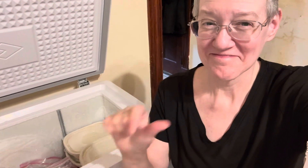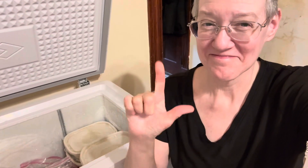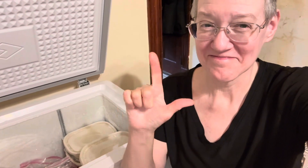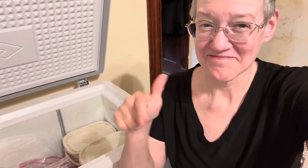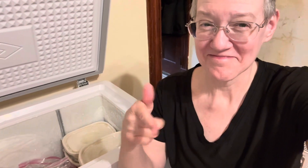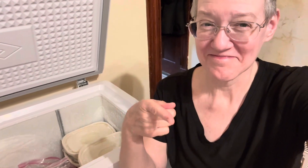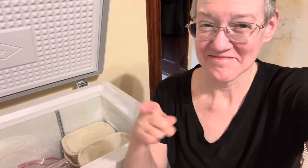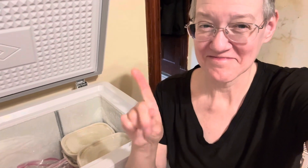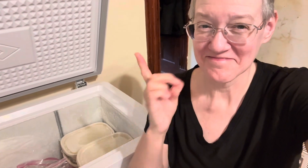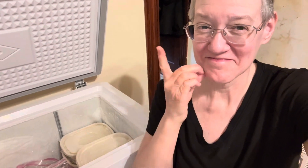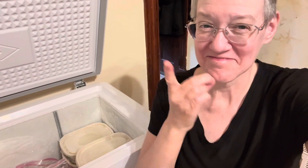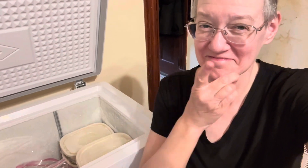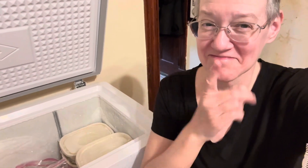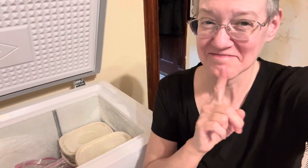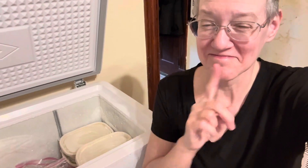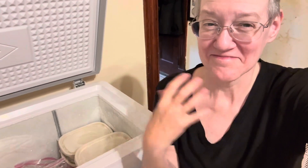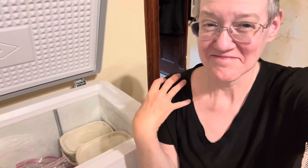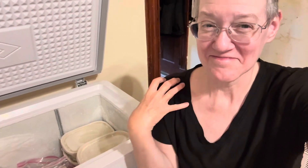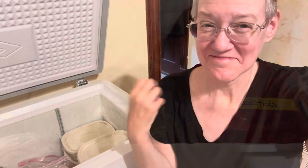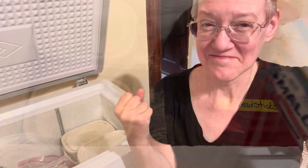So this is going to last me for a while.